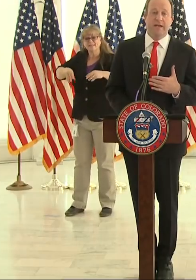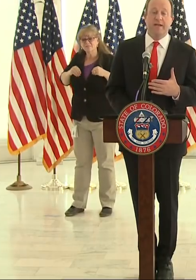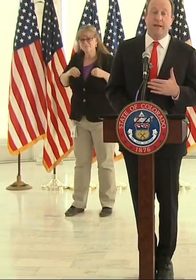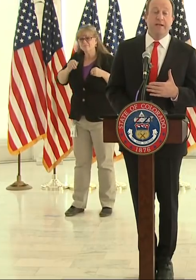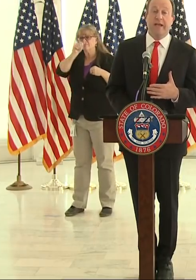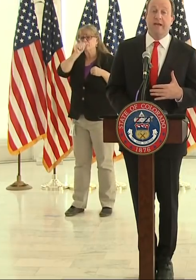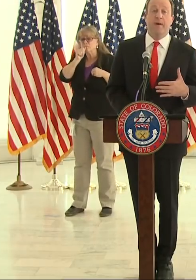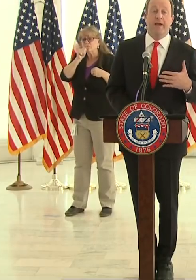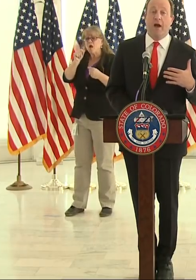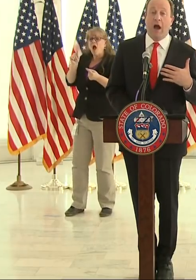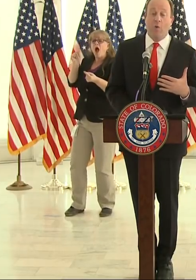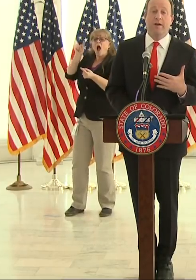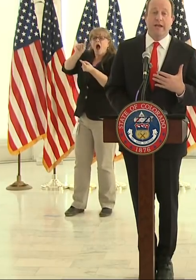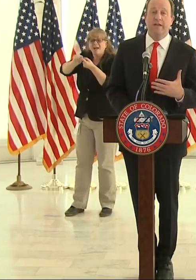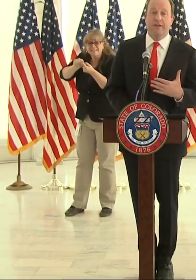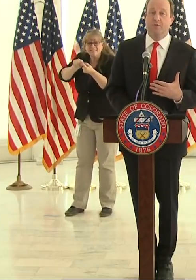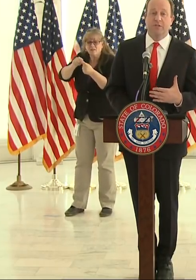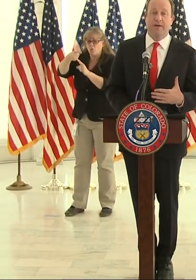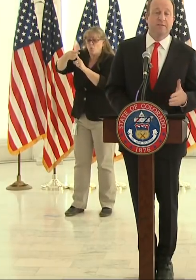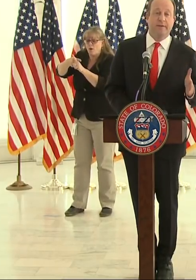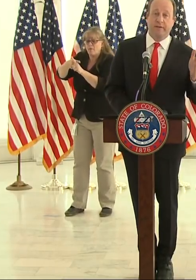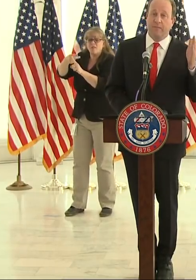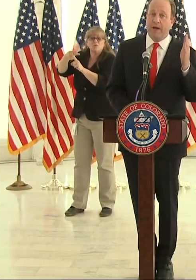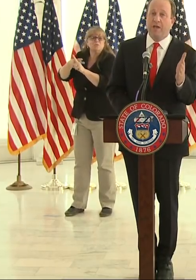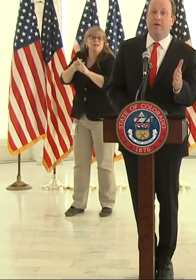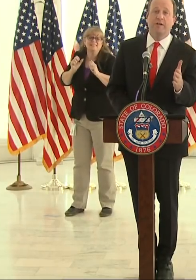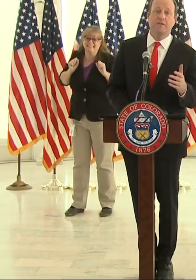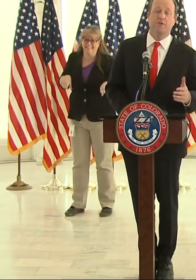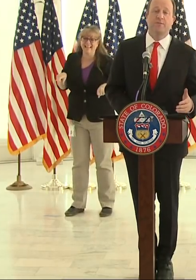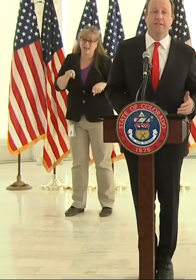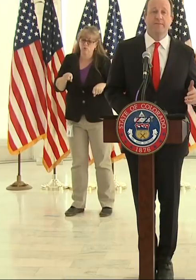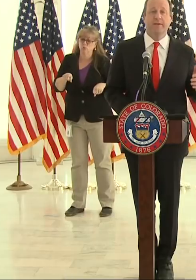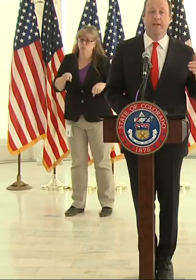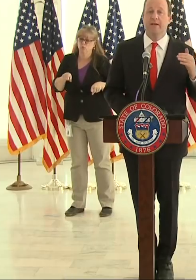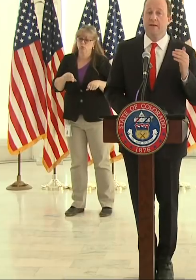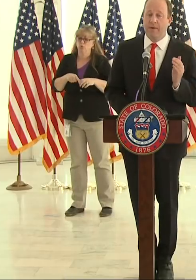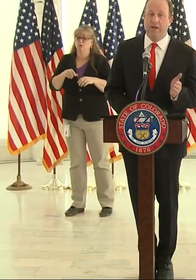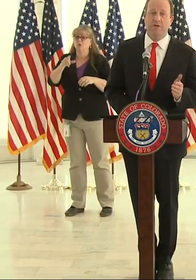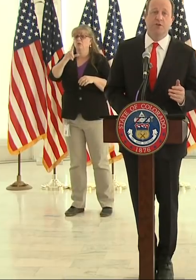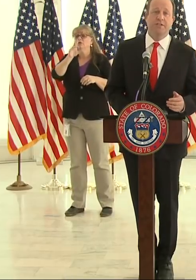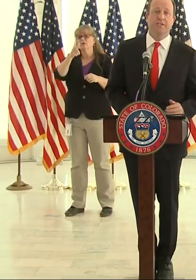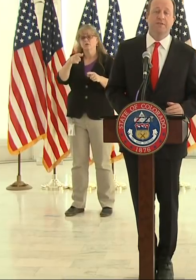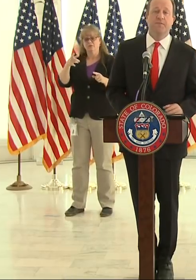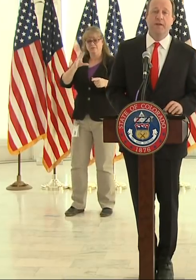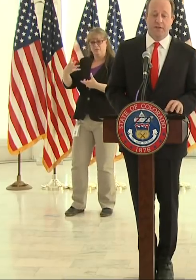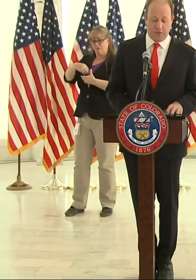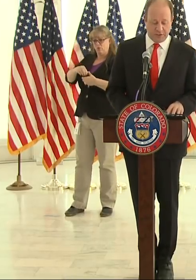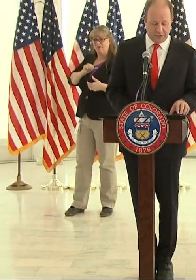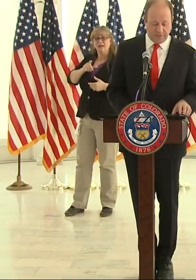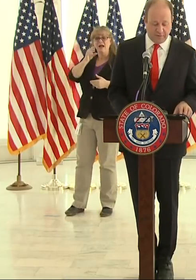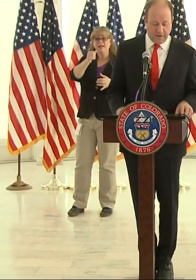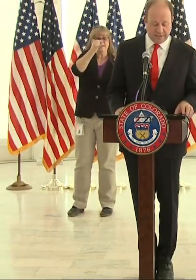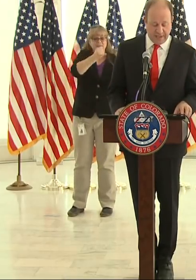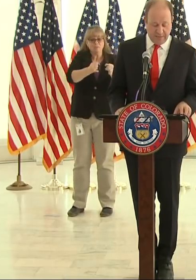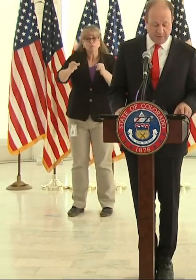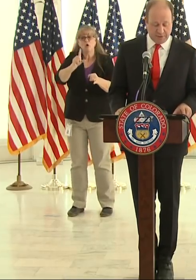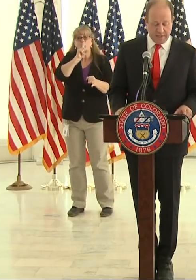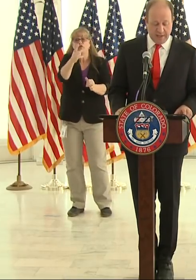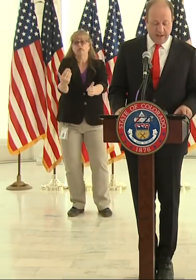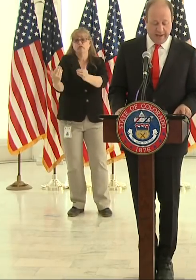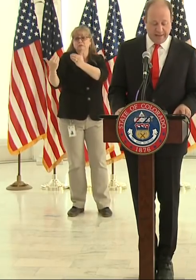be indicated by our individual responsibility, by your individual responsibility, by your choices, the choices of your friends